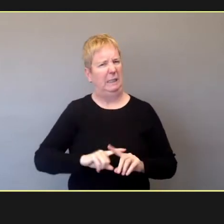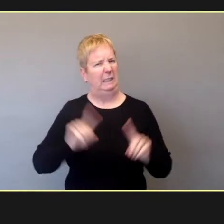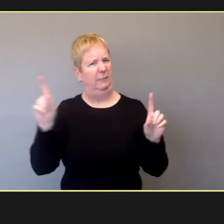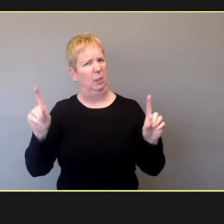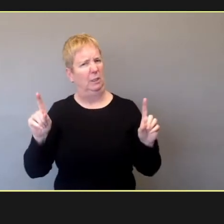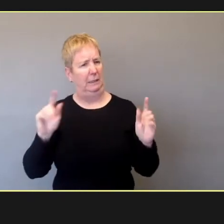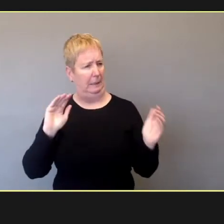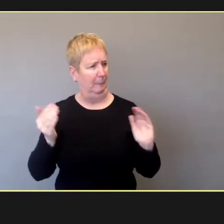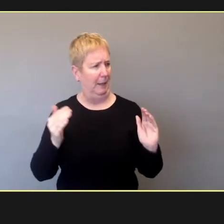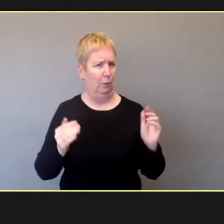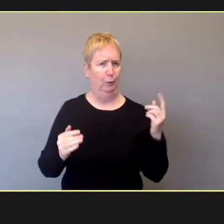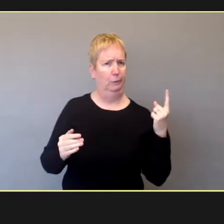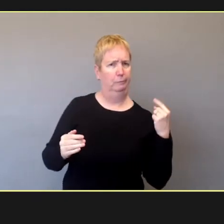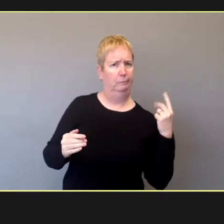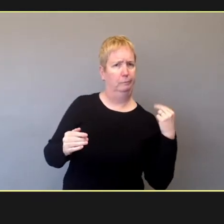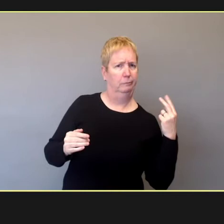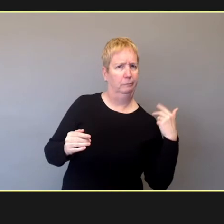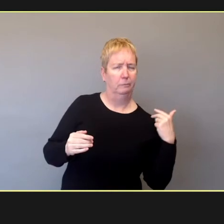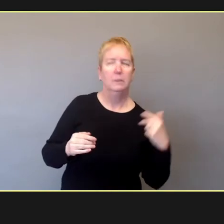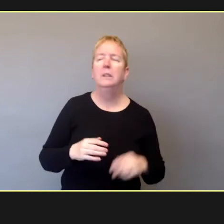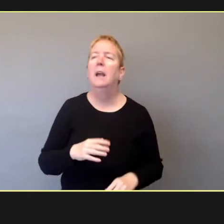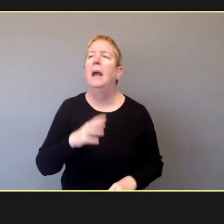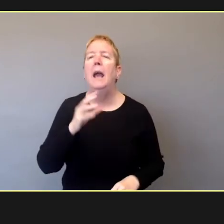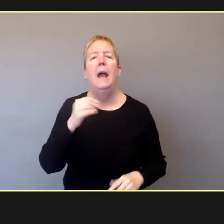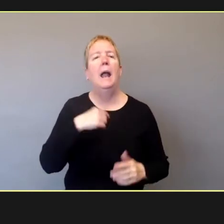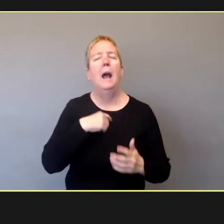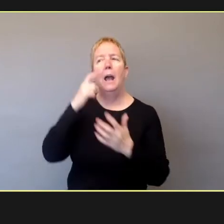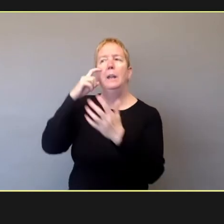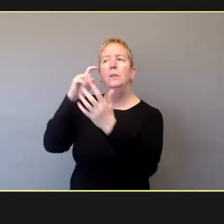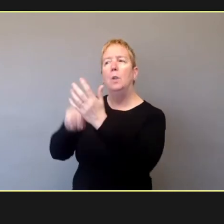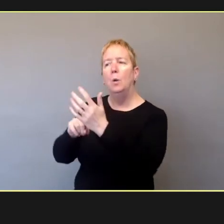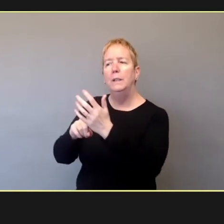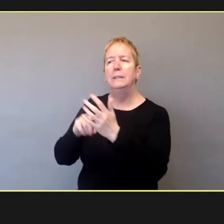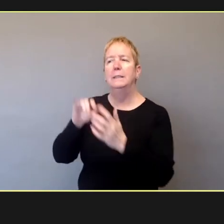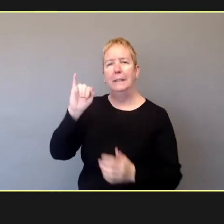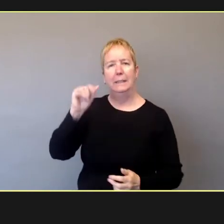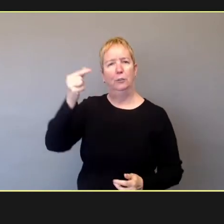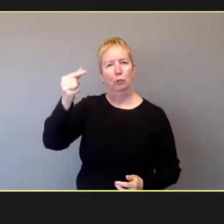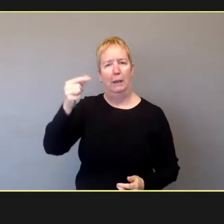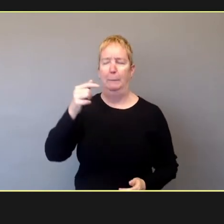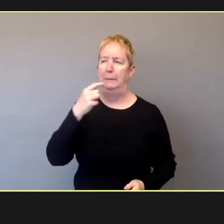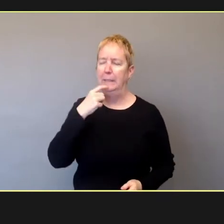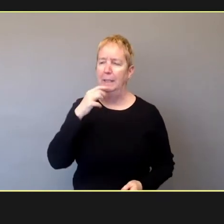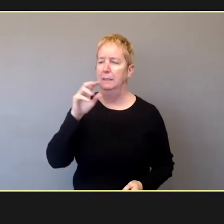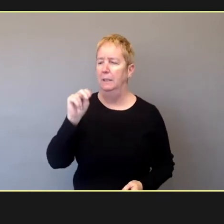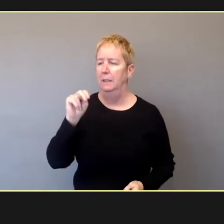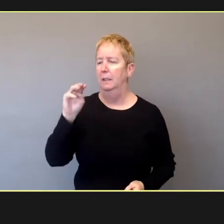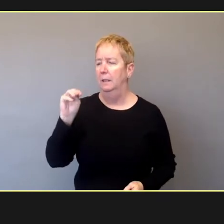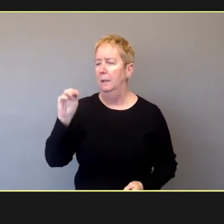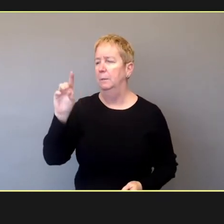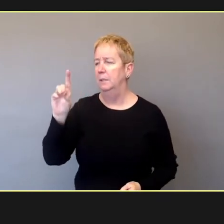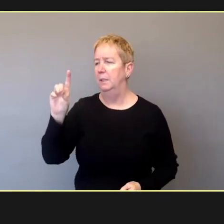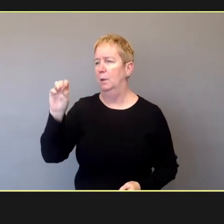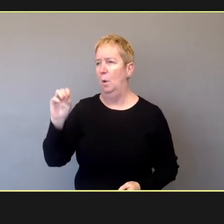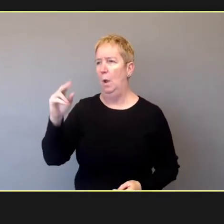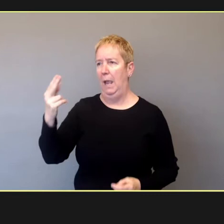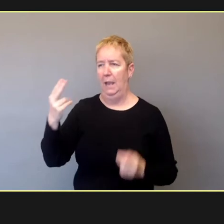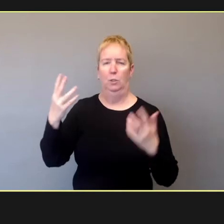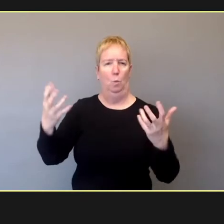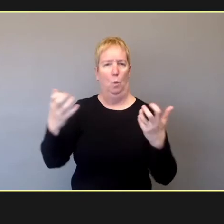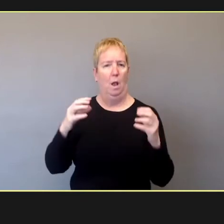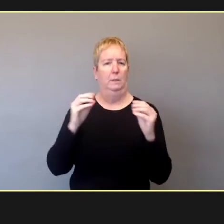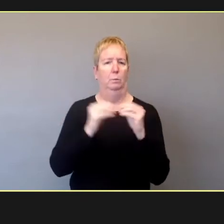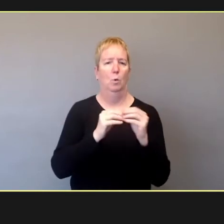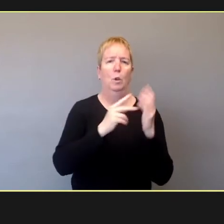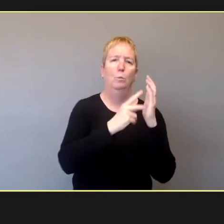years. And then I had also seen on Instagram that the DOH is seeking requests for more programs, more education